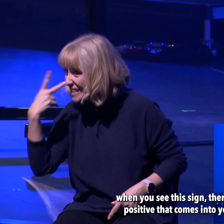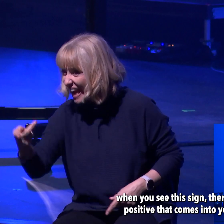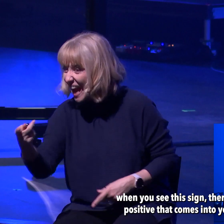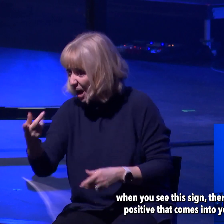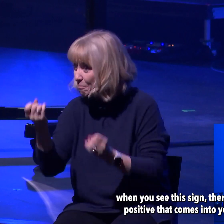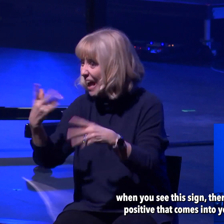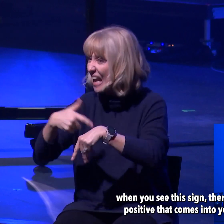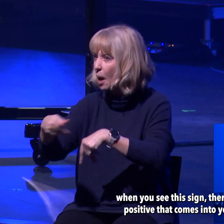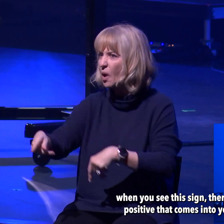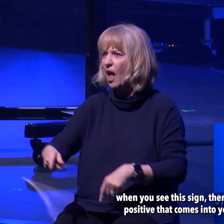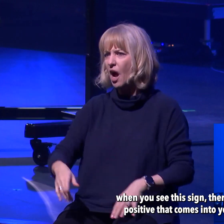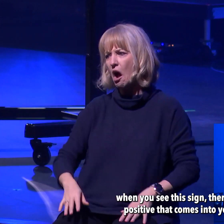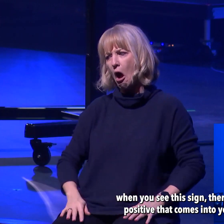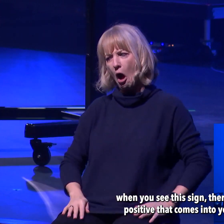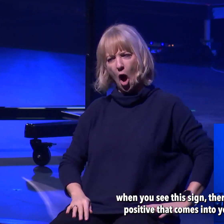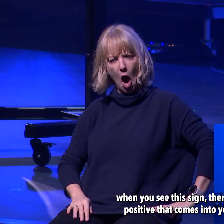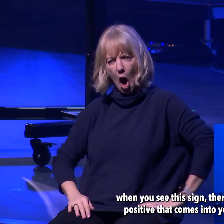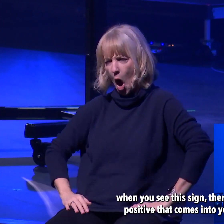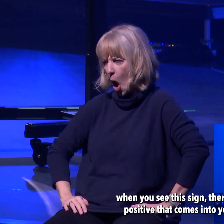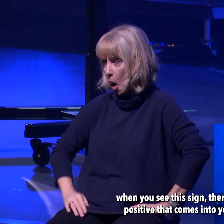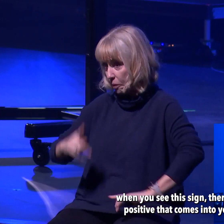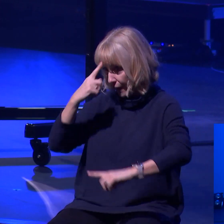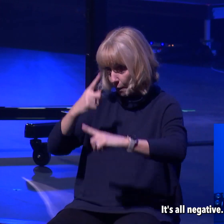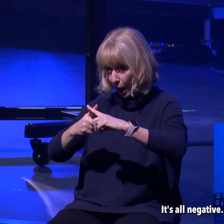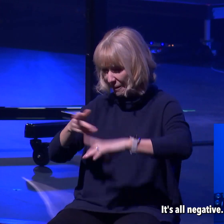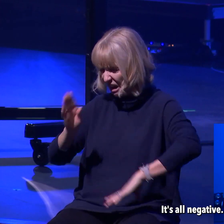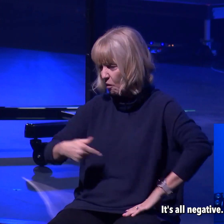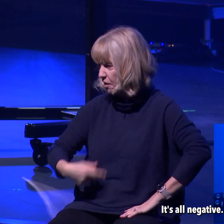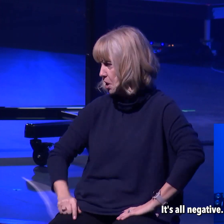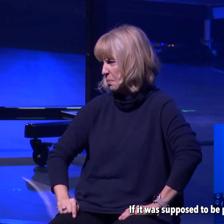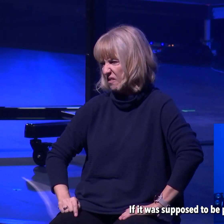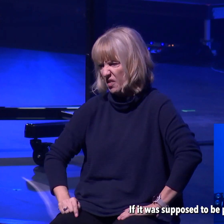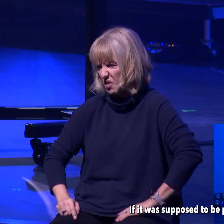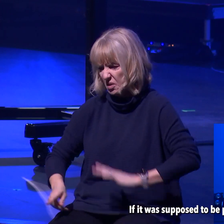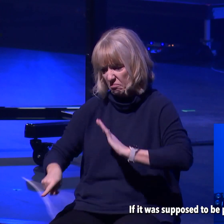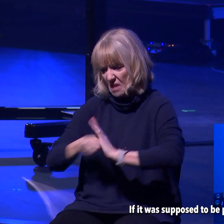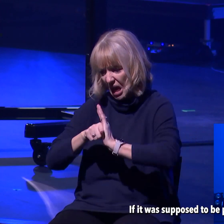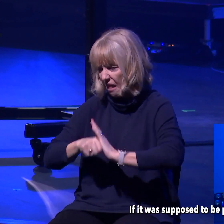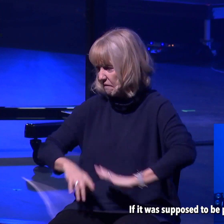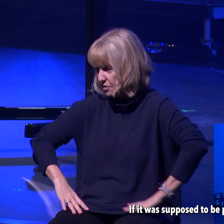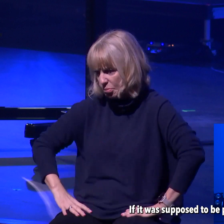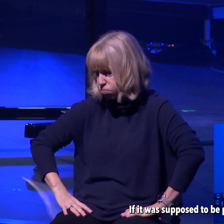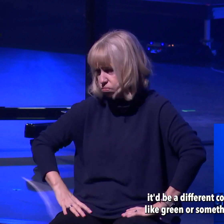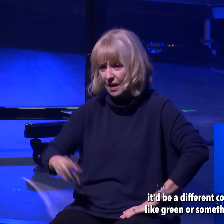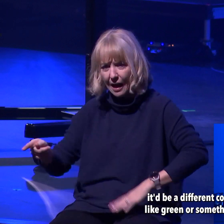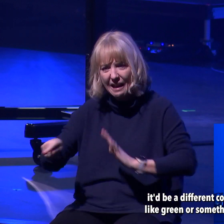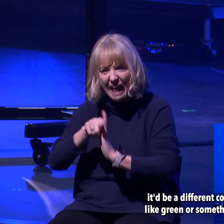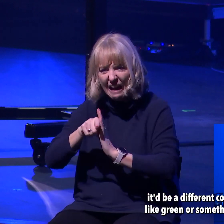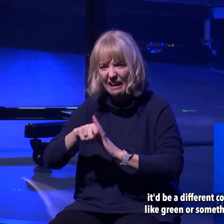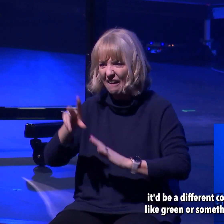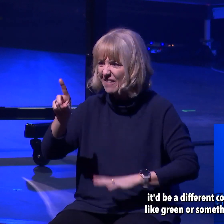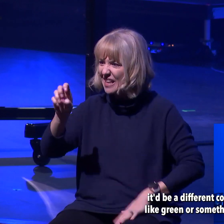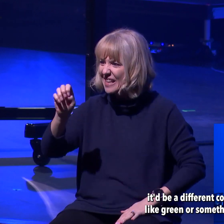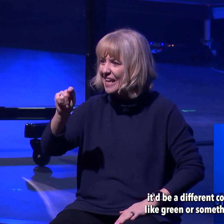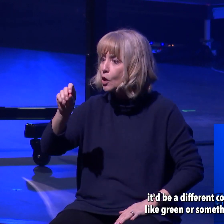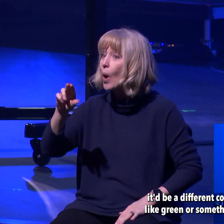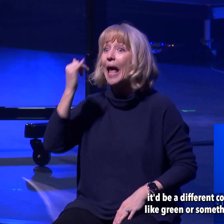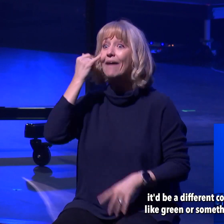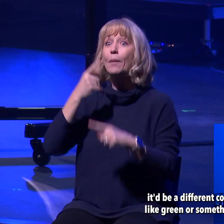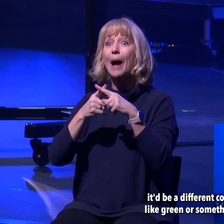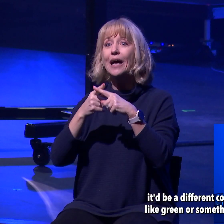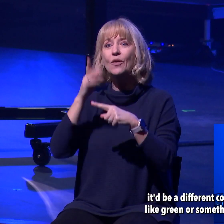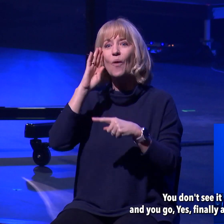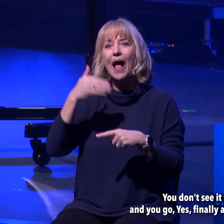sign, there's nothing positive that comes into your mind. It's all negative. If it was supposed to be positive, it'd be a different color, like green or